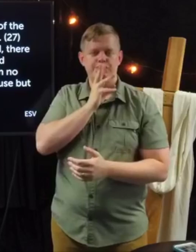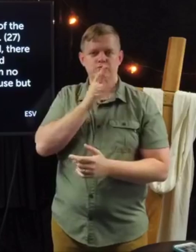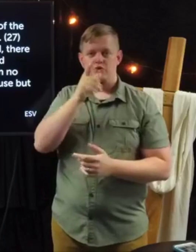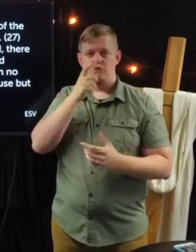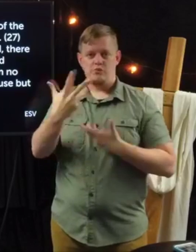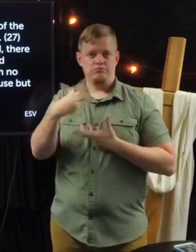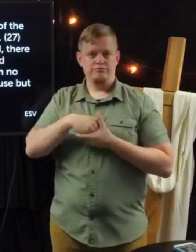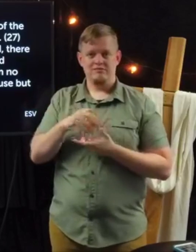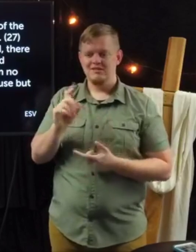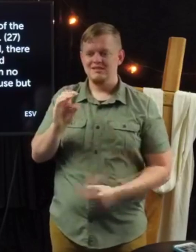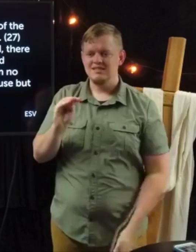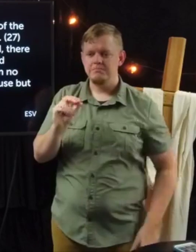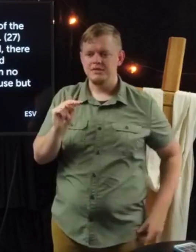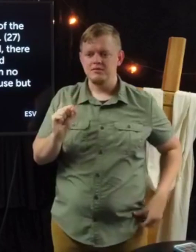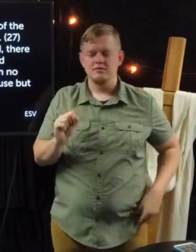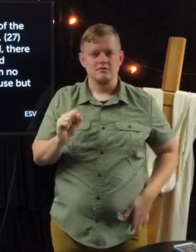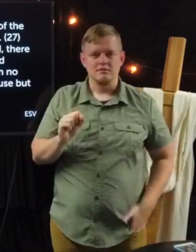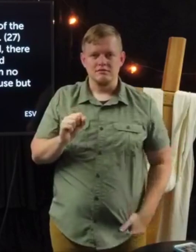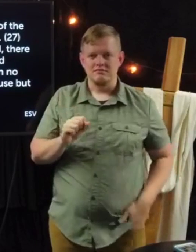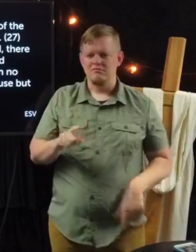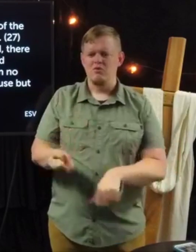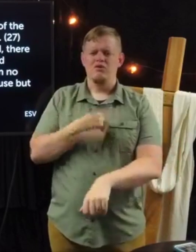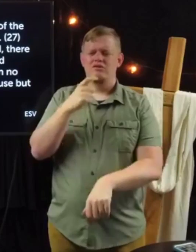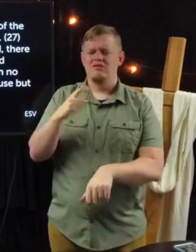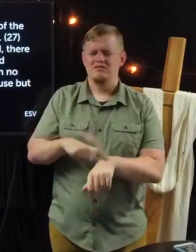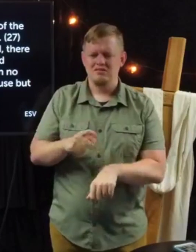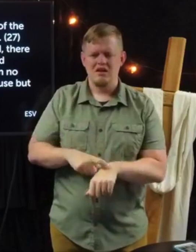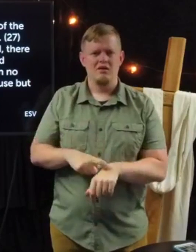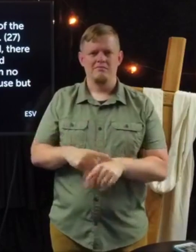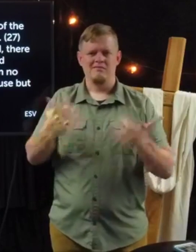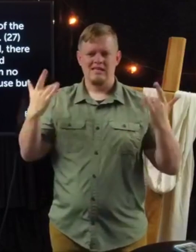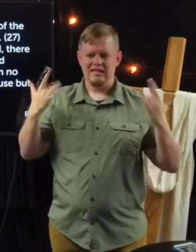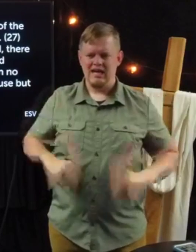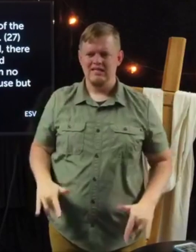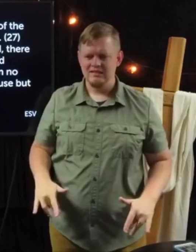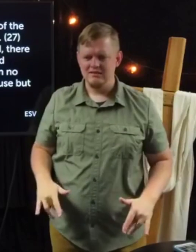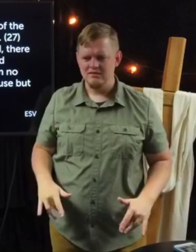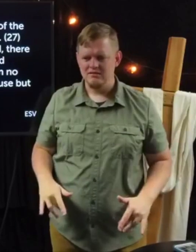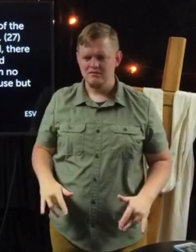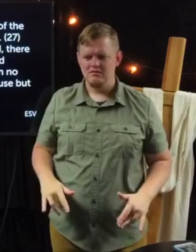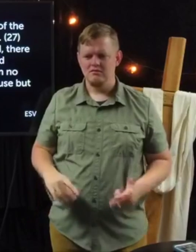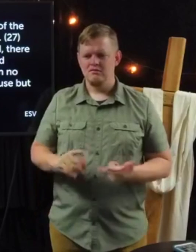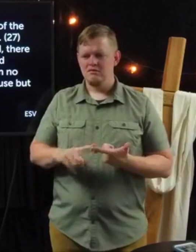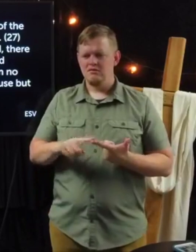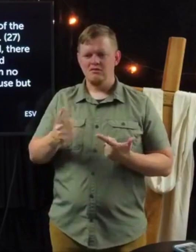the city who had, a man from the city was there next to the water who had demons. He had them for a long time. He had worn